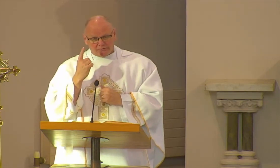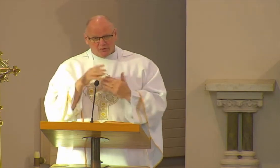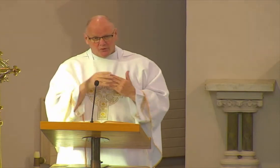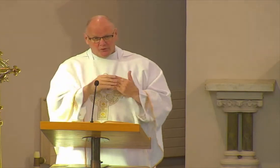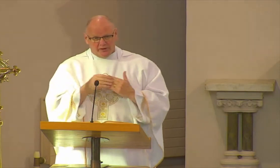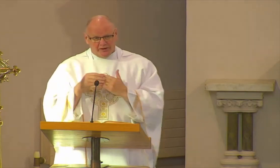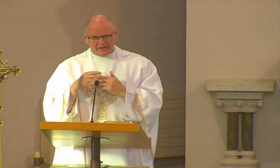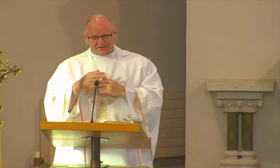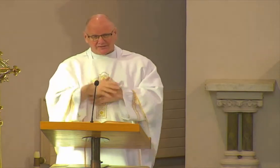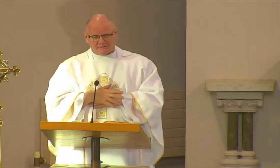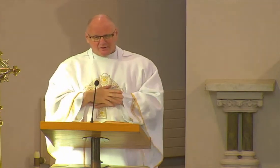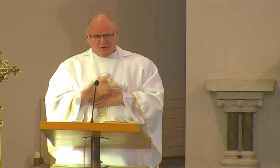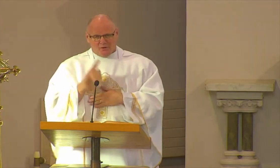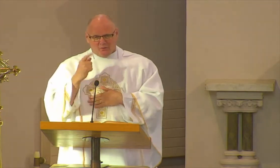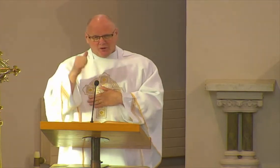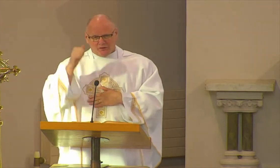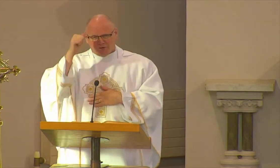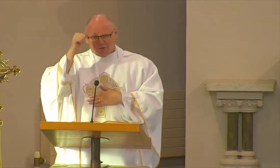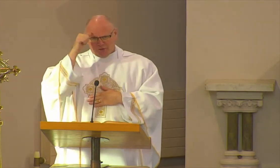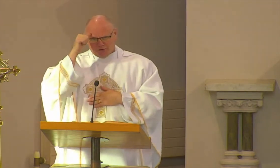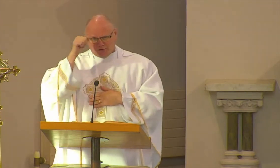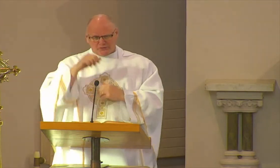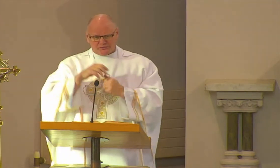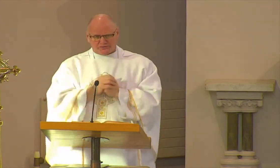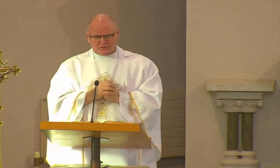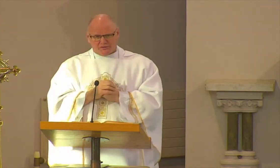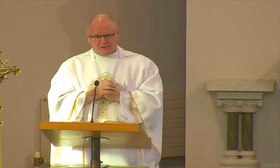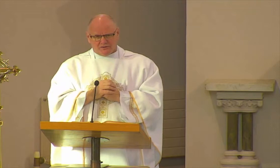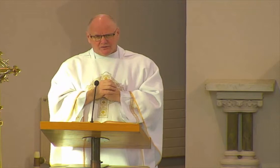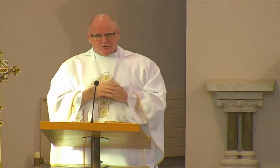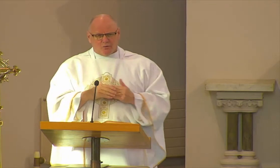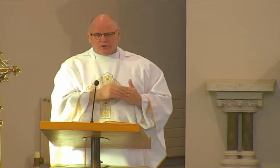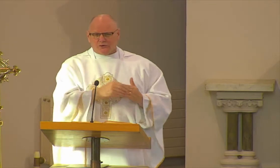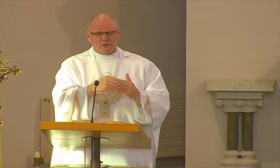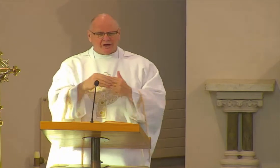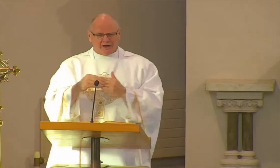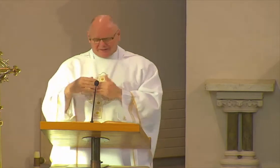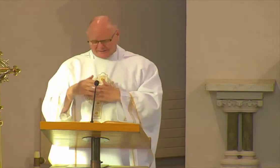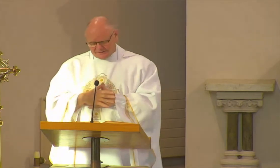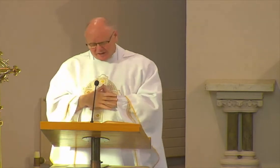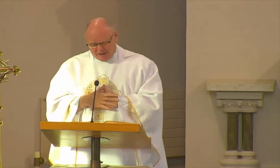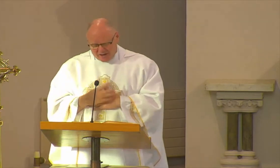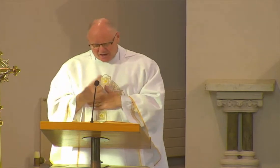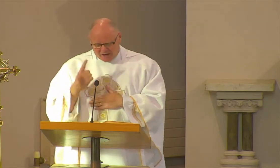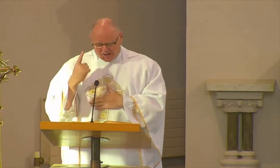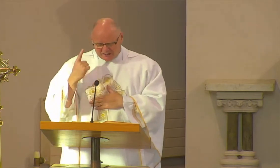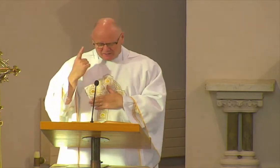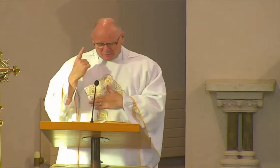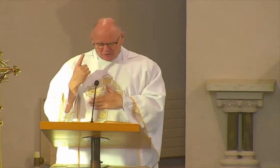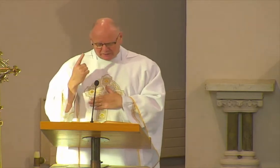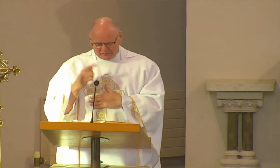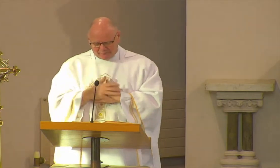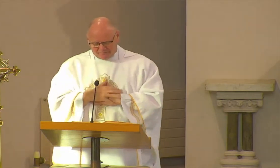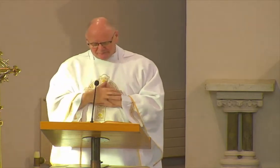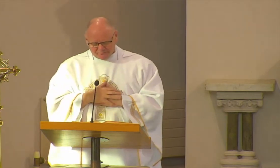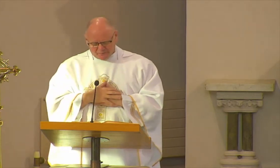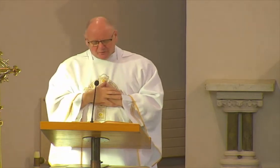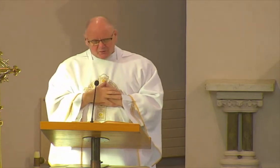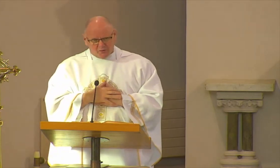who leads, the one who knows, the one who guides, and the one who